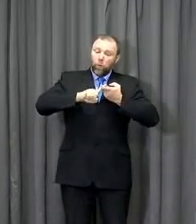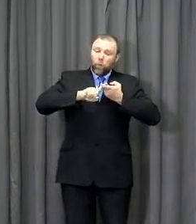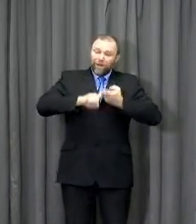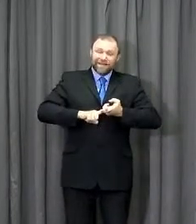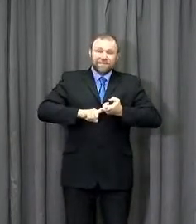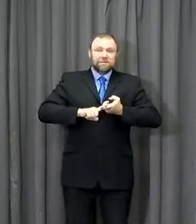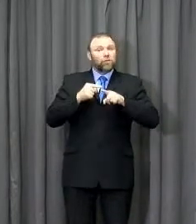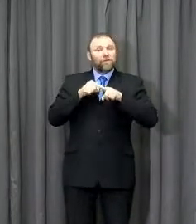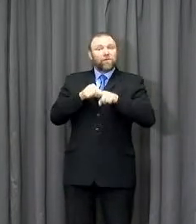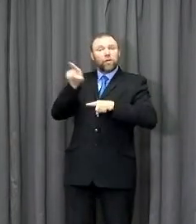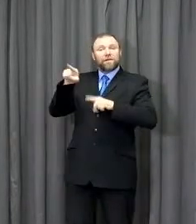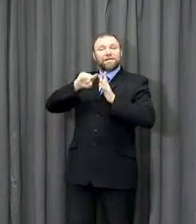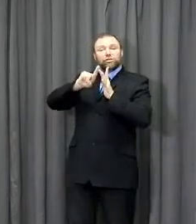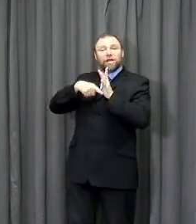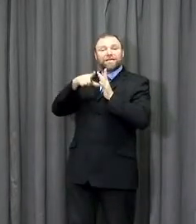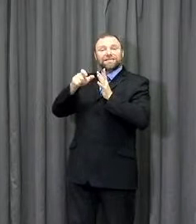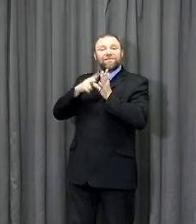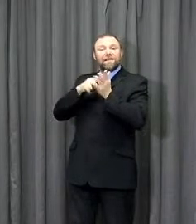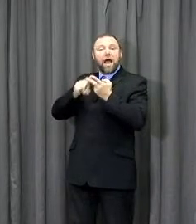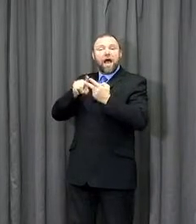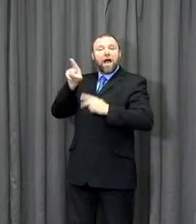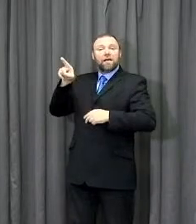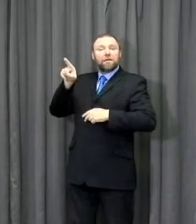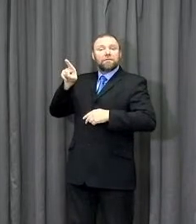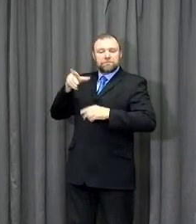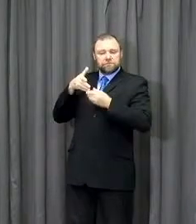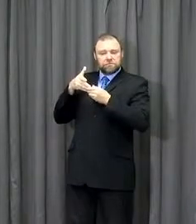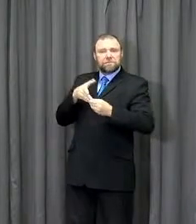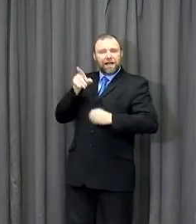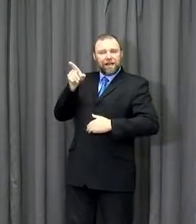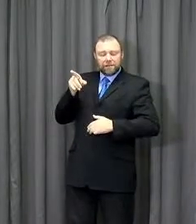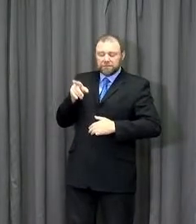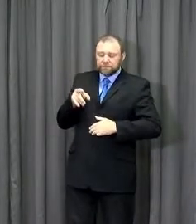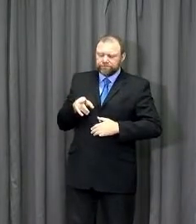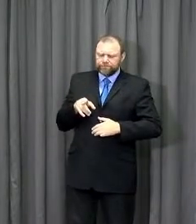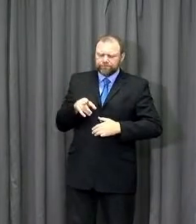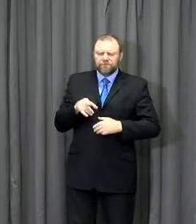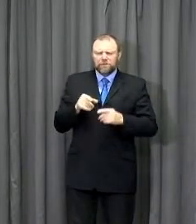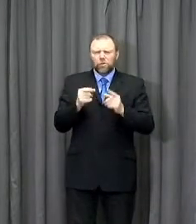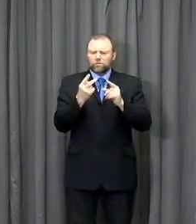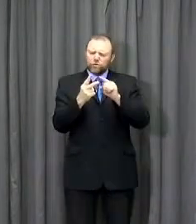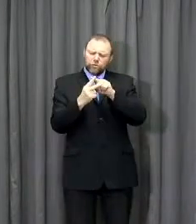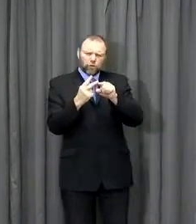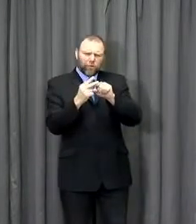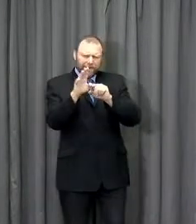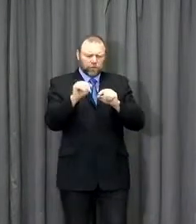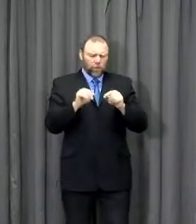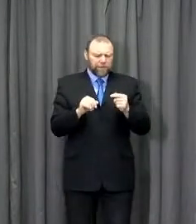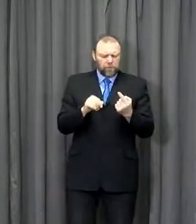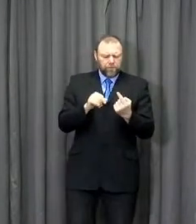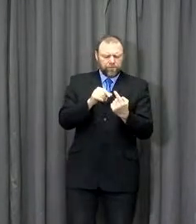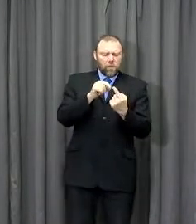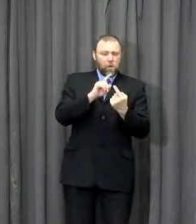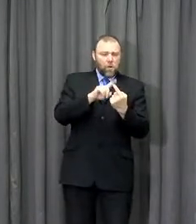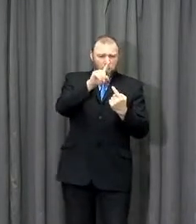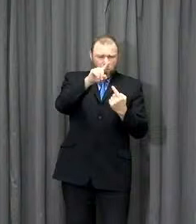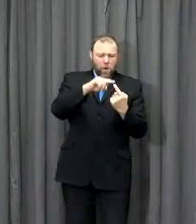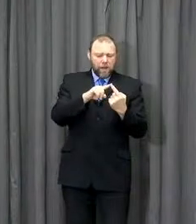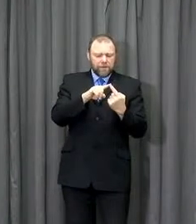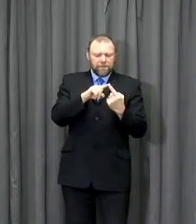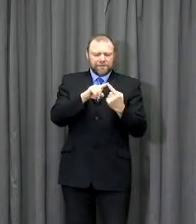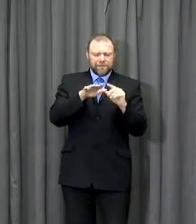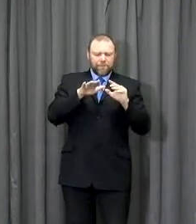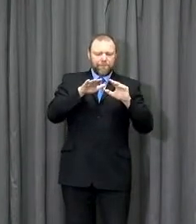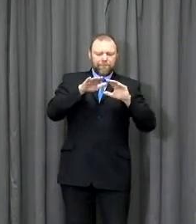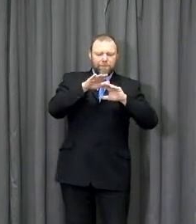the JCVI guidelines and those clear priorities. Now, obviously, there's 2 issues at play here. One is that there is you know, some blurring of